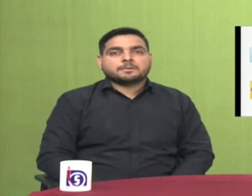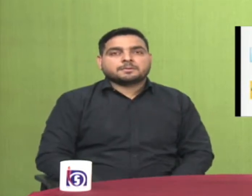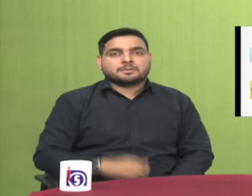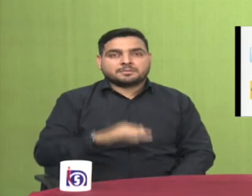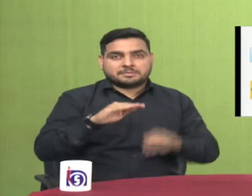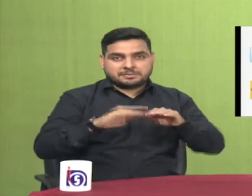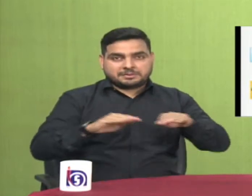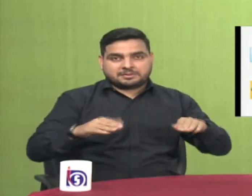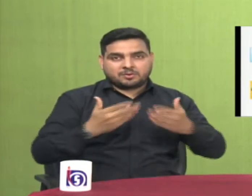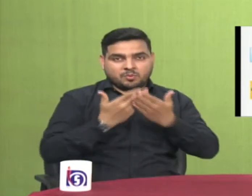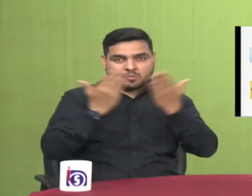Increase